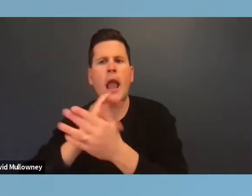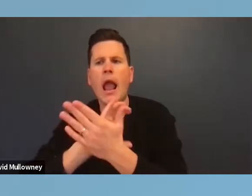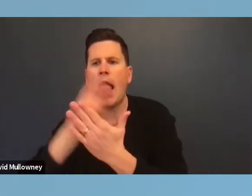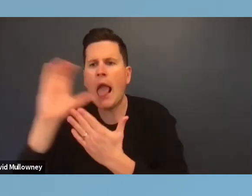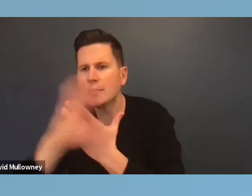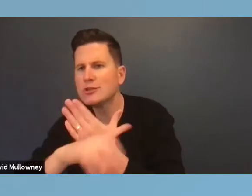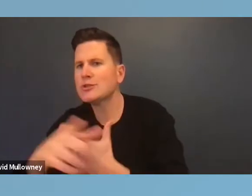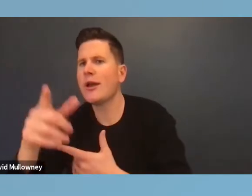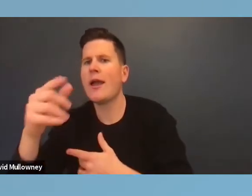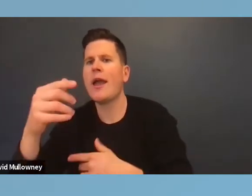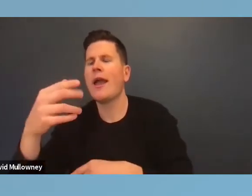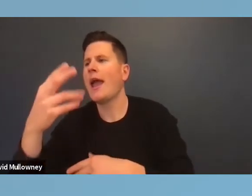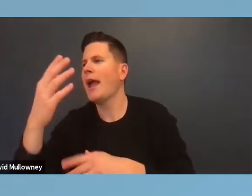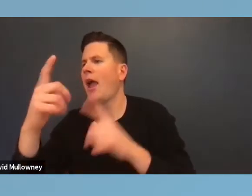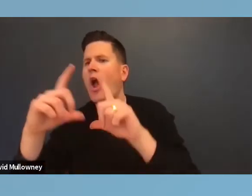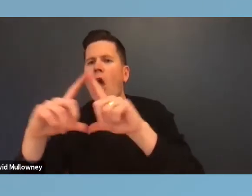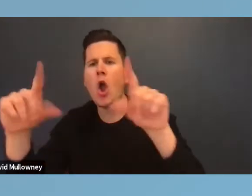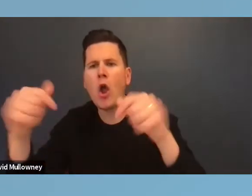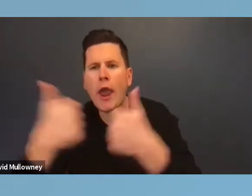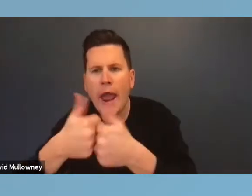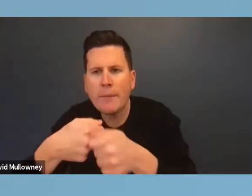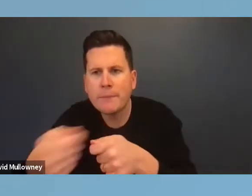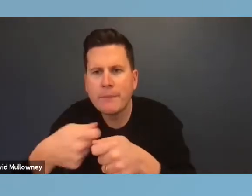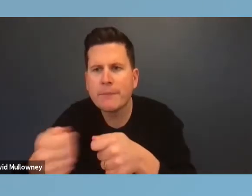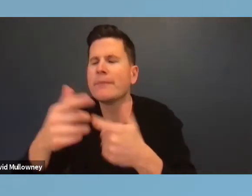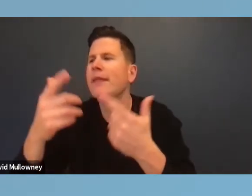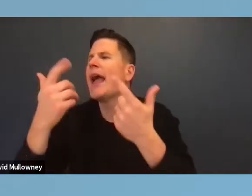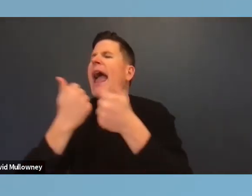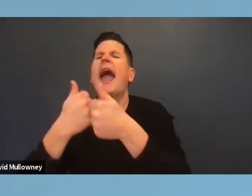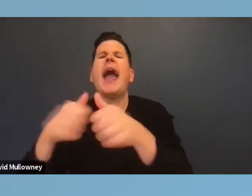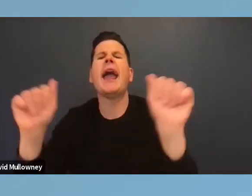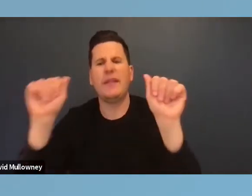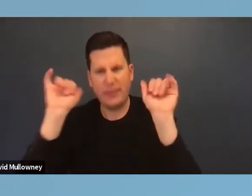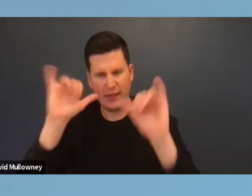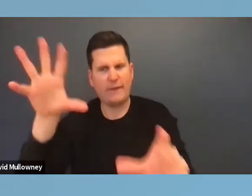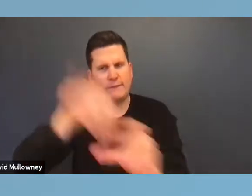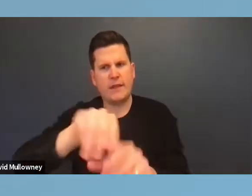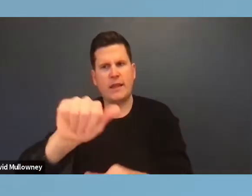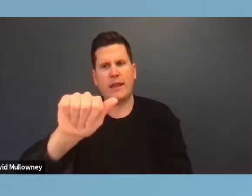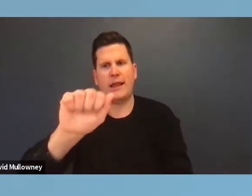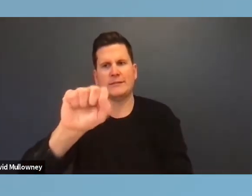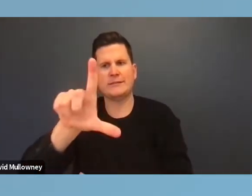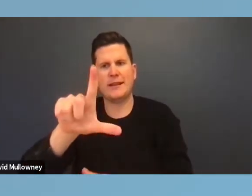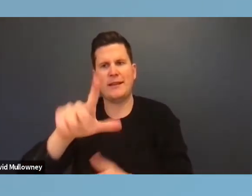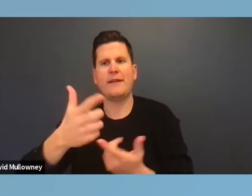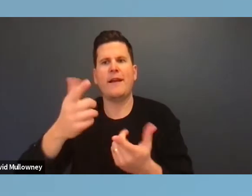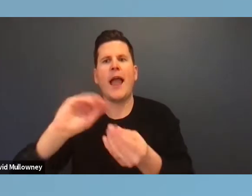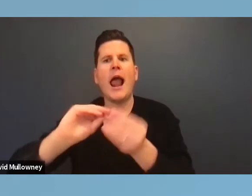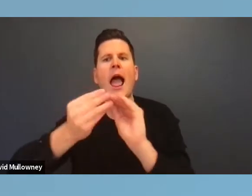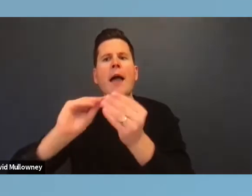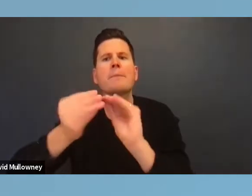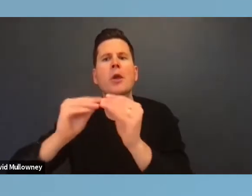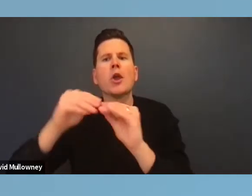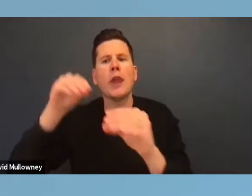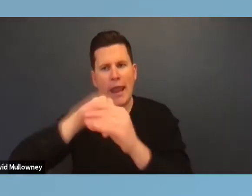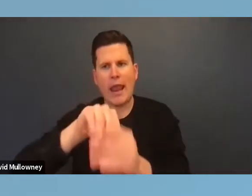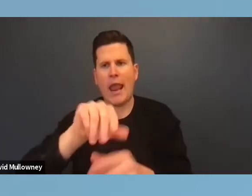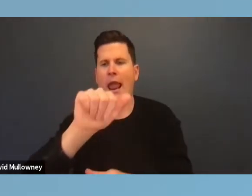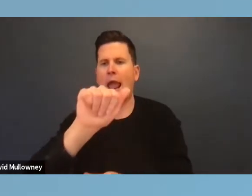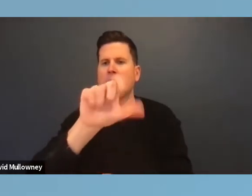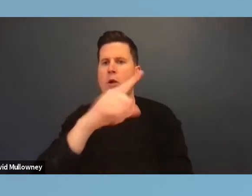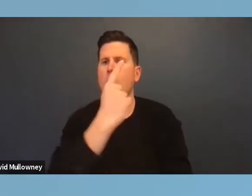popular. They make calendars and card games and really anything that can involve ASL.